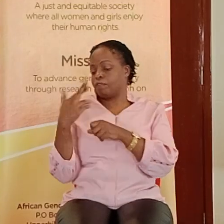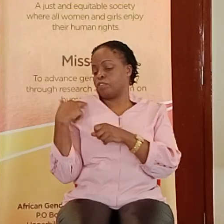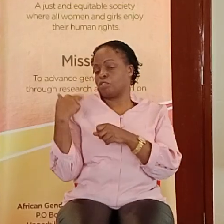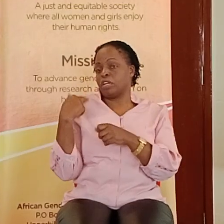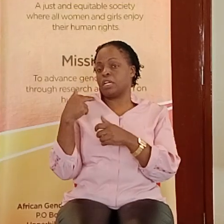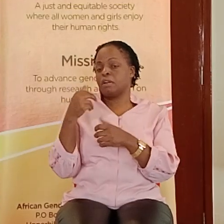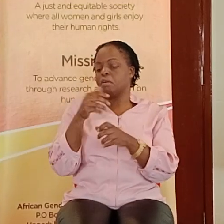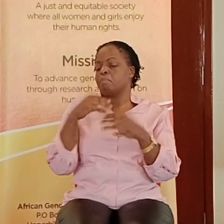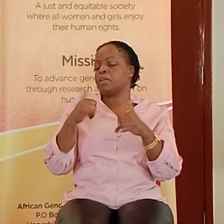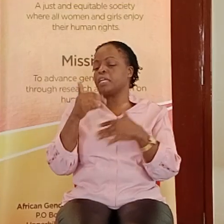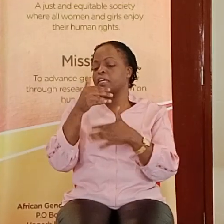disability,